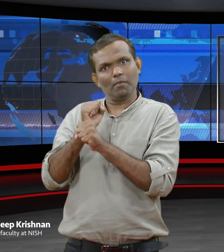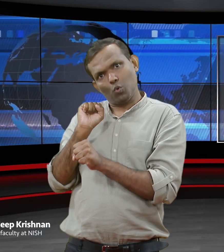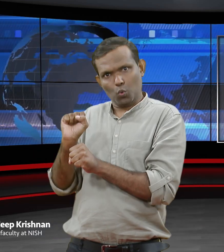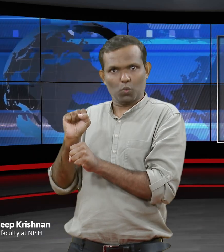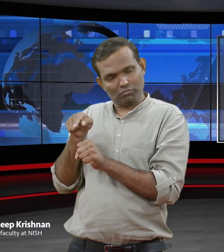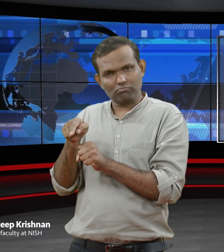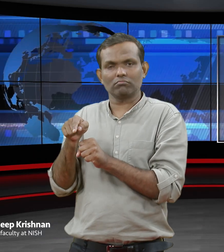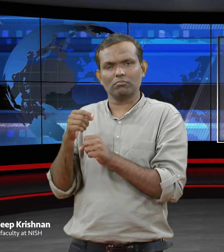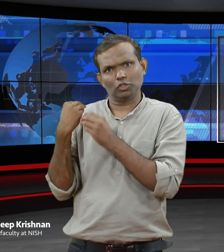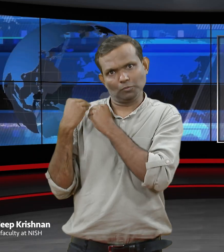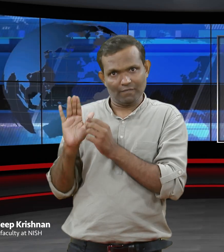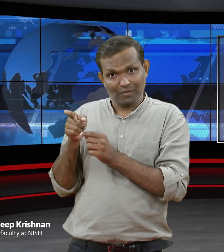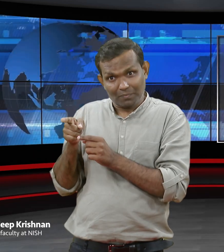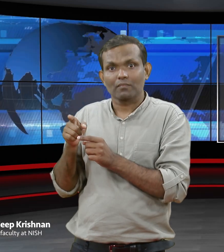state actor.